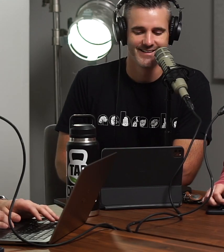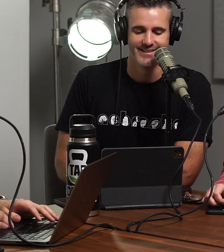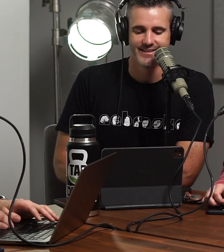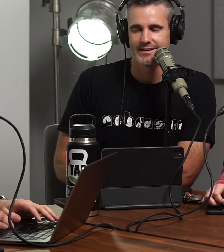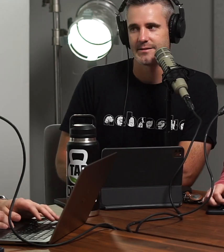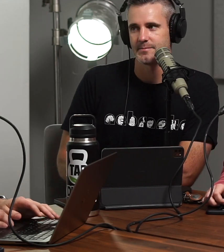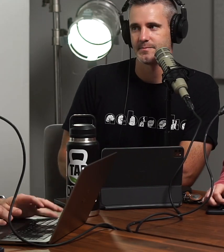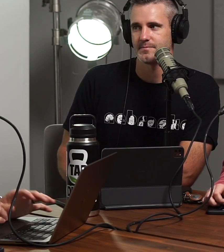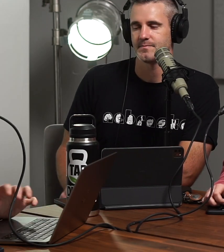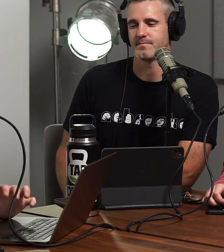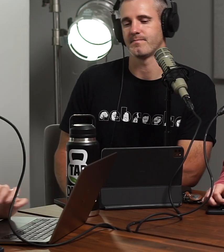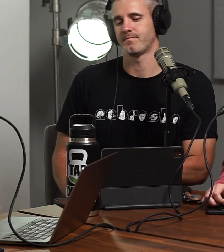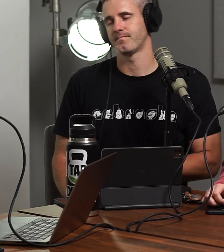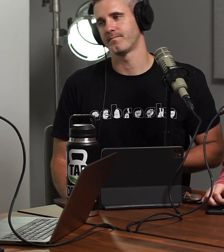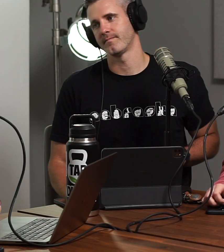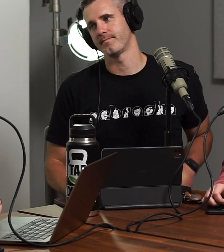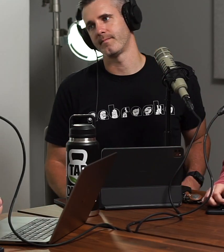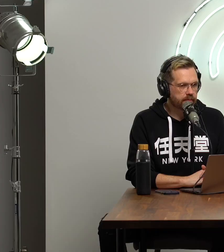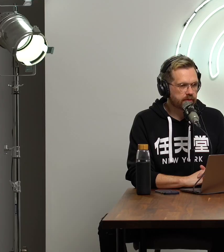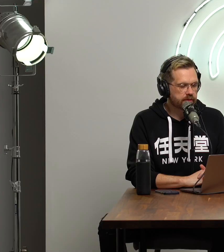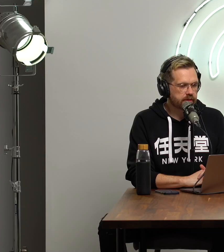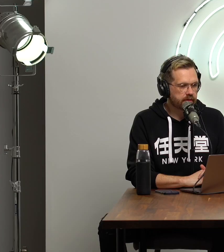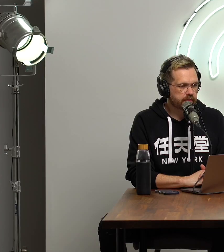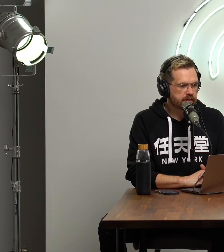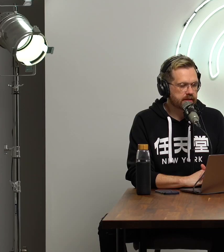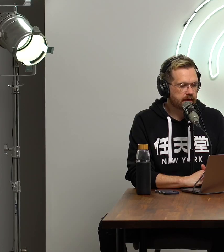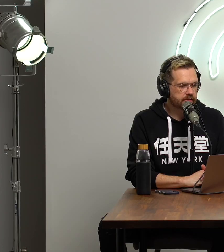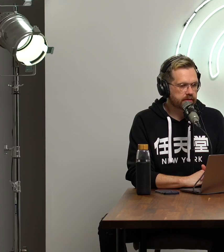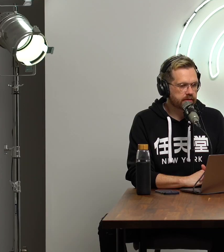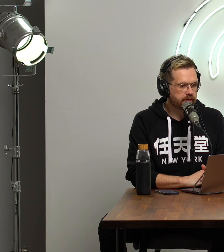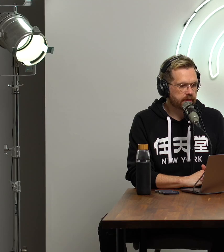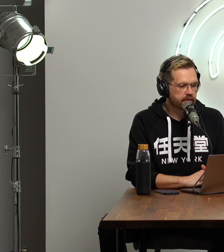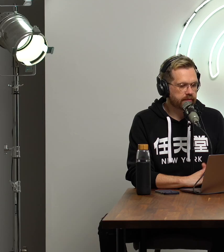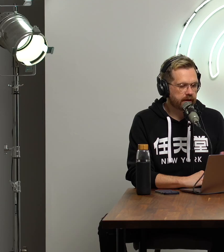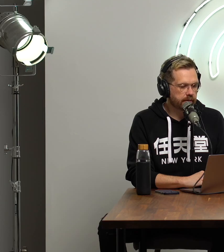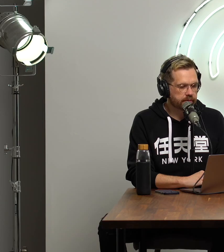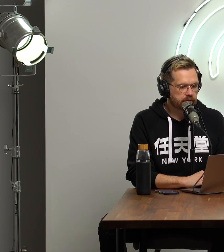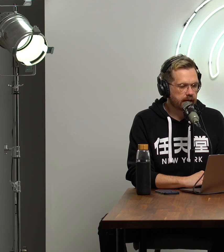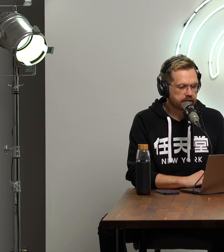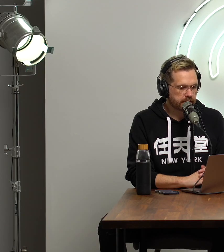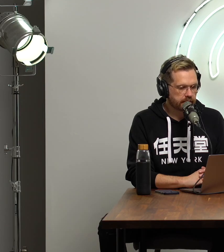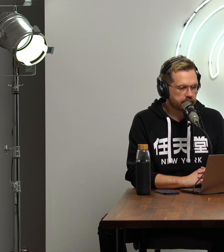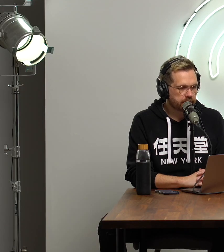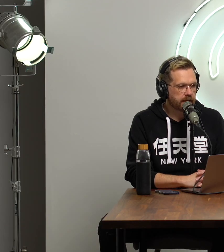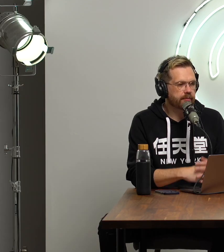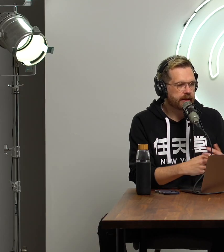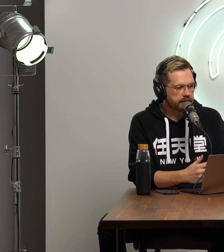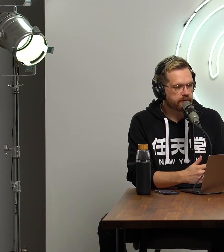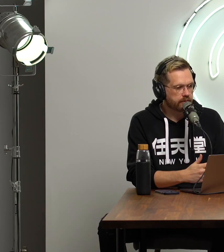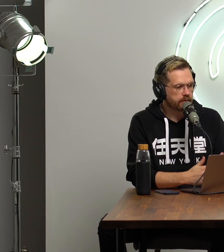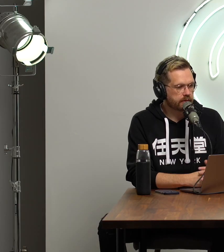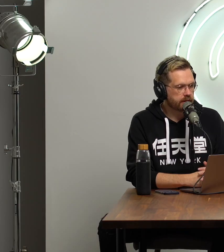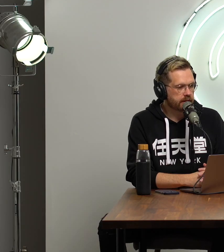it's just so neat to see a person of his stature and fame actually like kind of paying it forward and